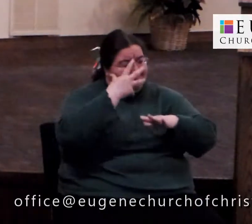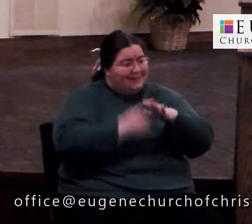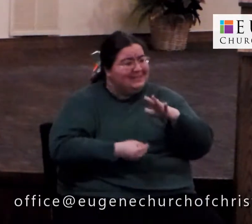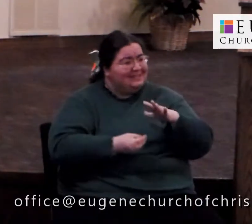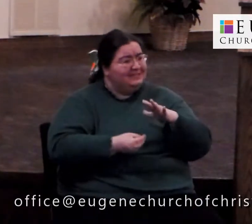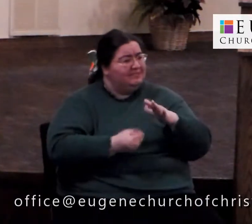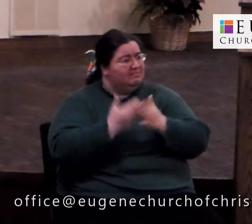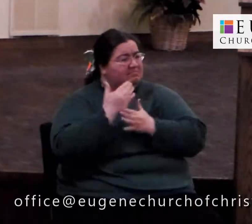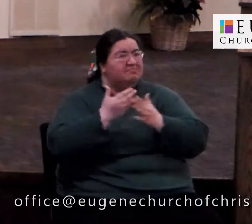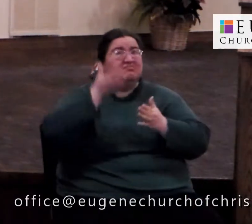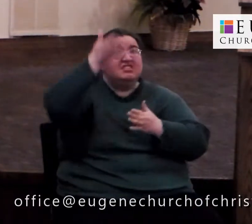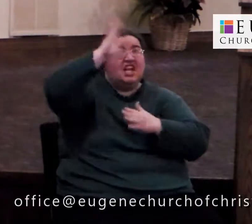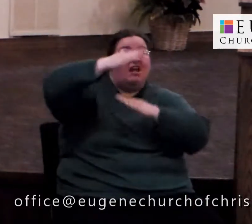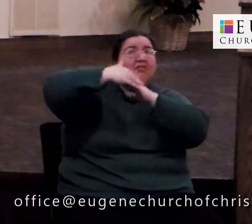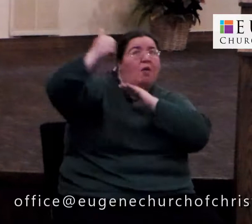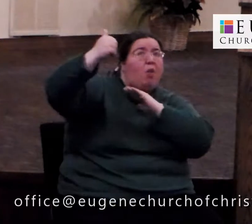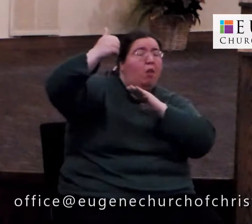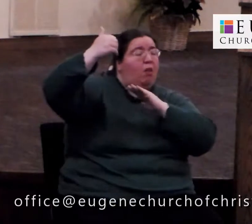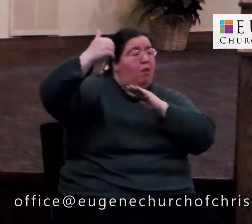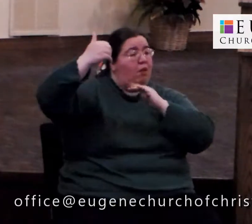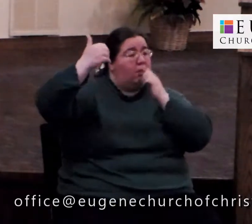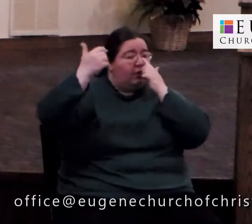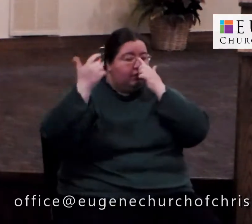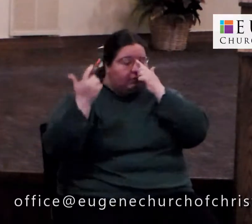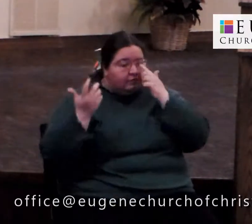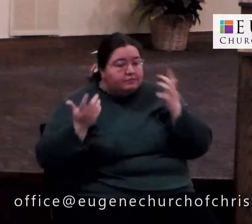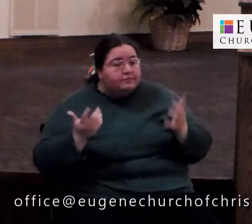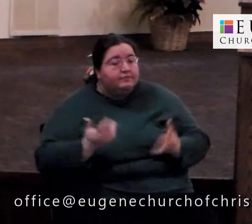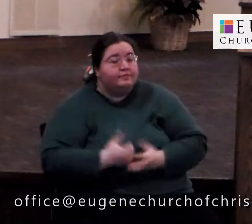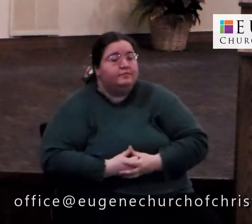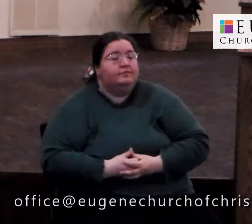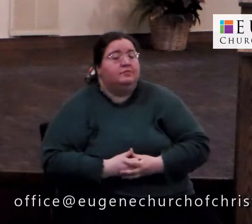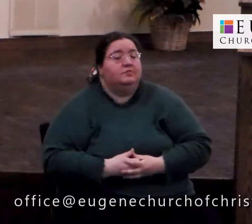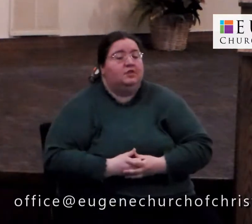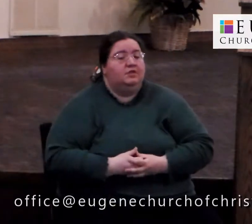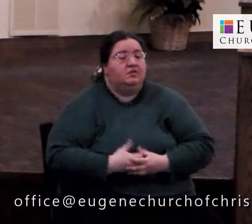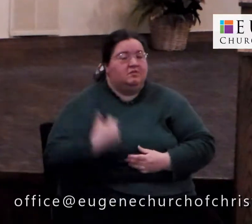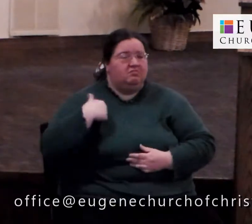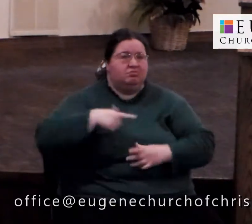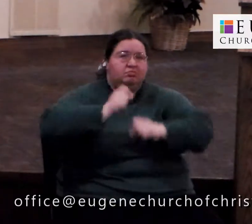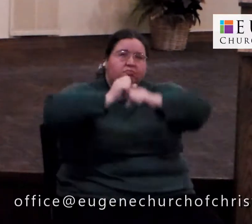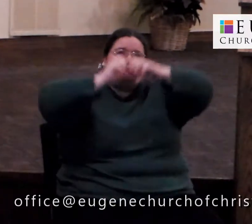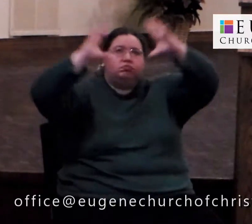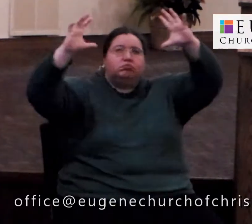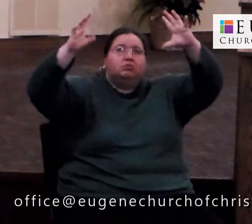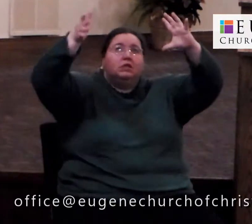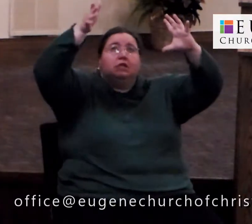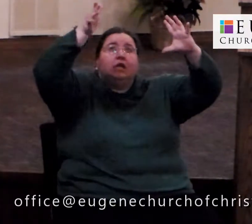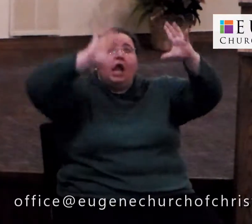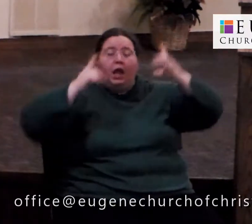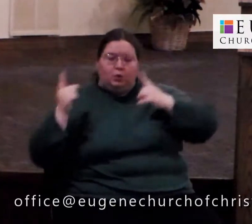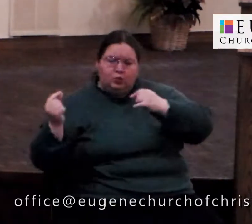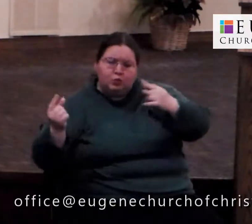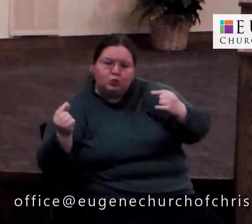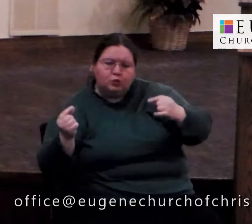missing an element of who God calls us to be. These people bring gifts, and I think Andrew said it really well in a comment in class this